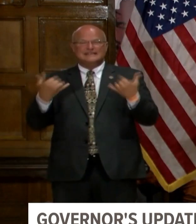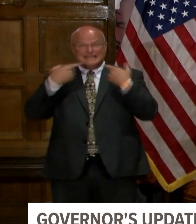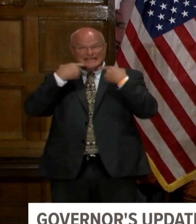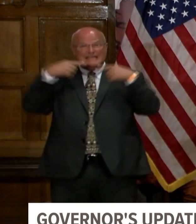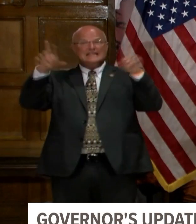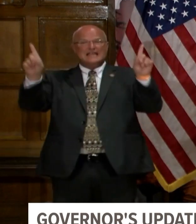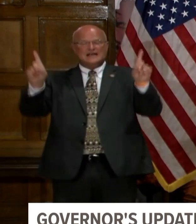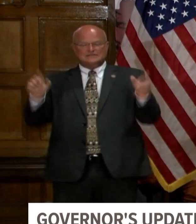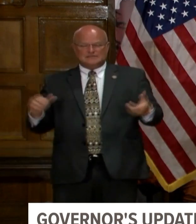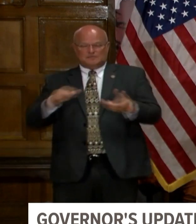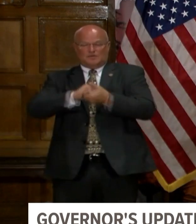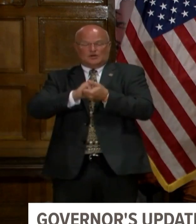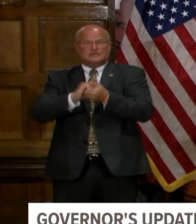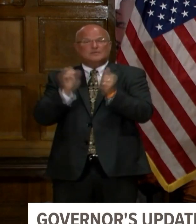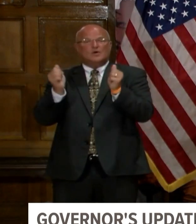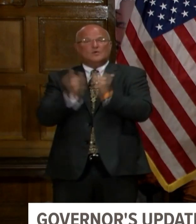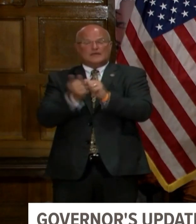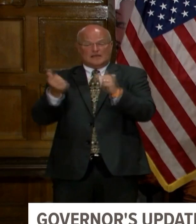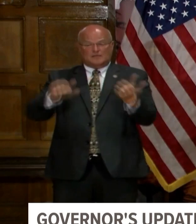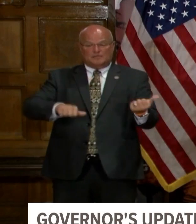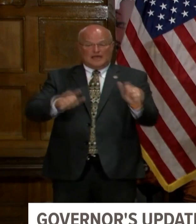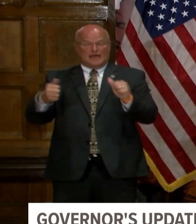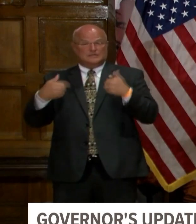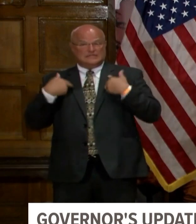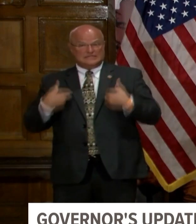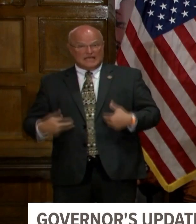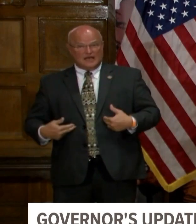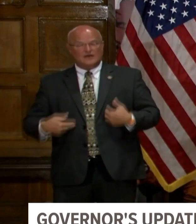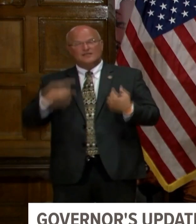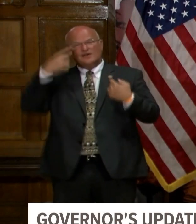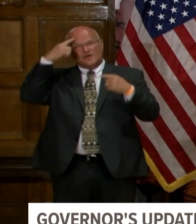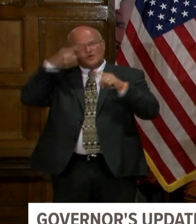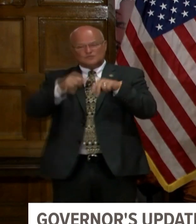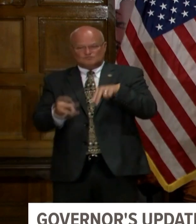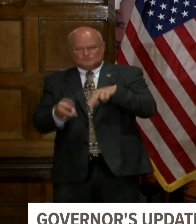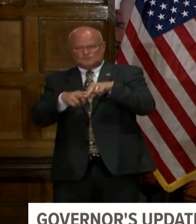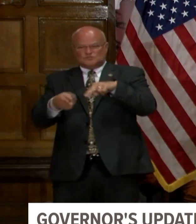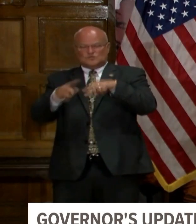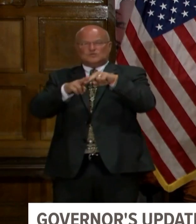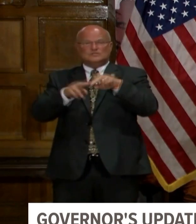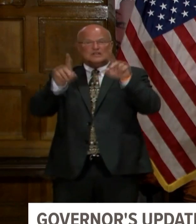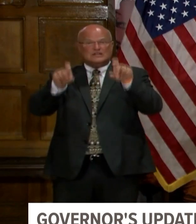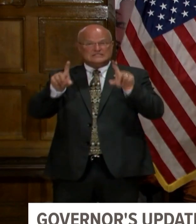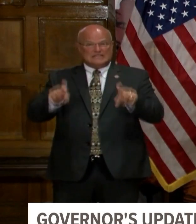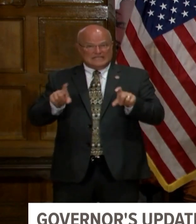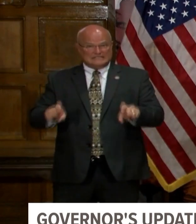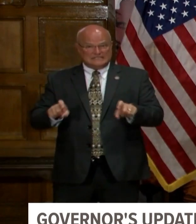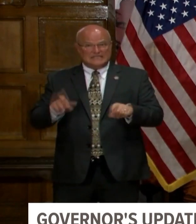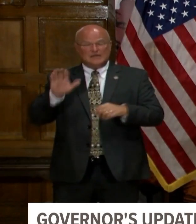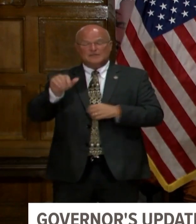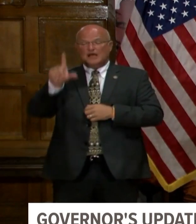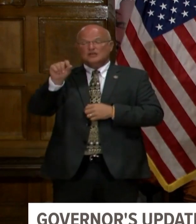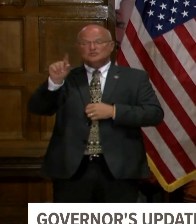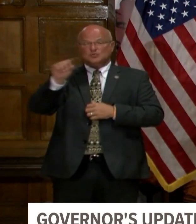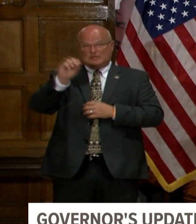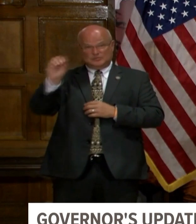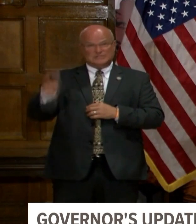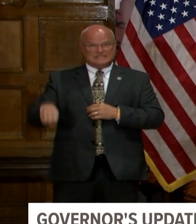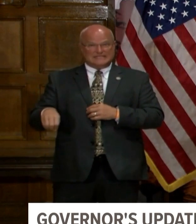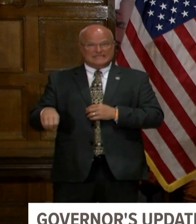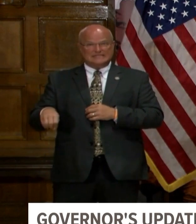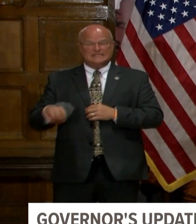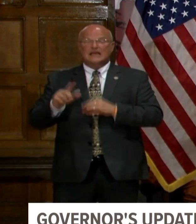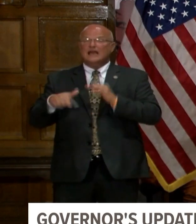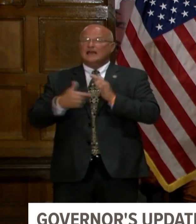Health's partnership with Baptist Health in order to increase our testing capacity by 20%.